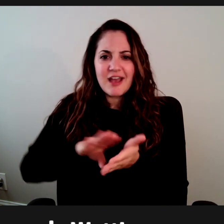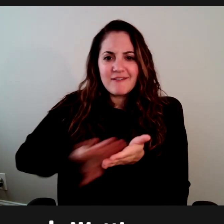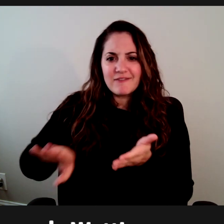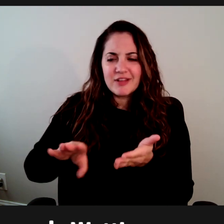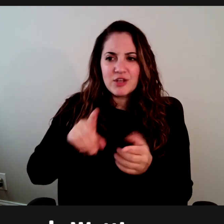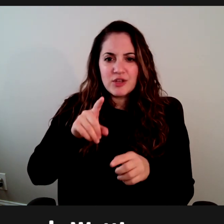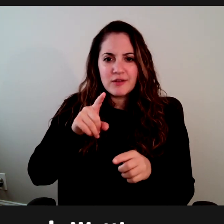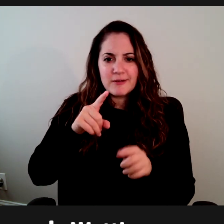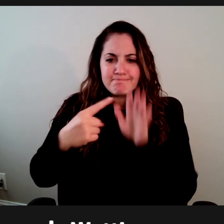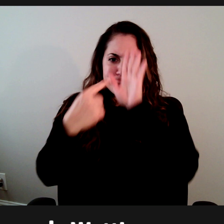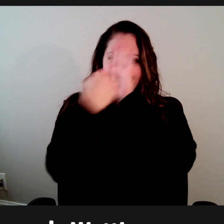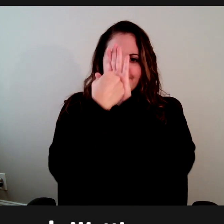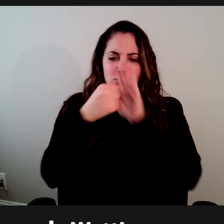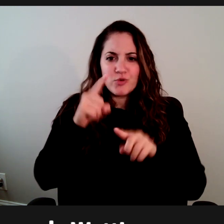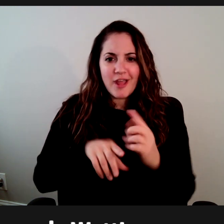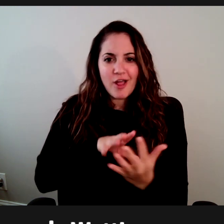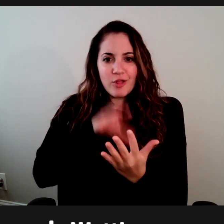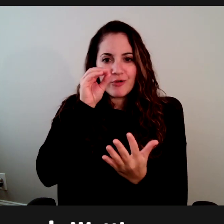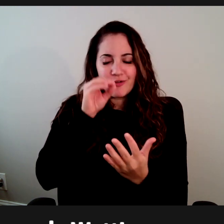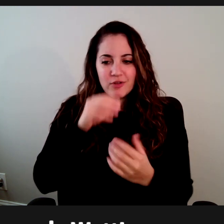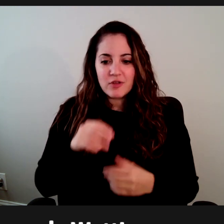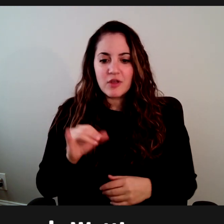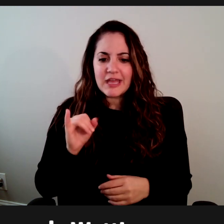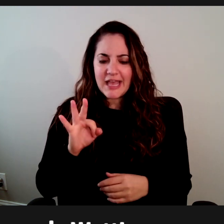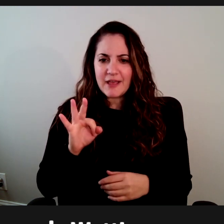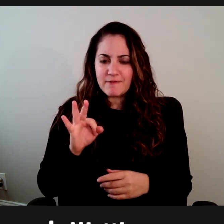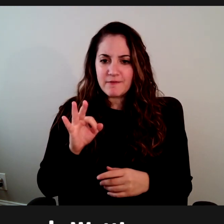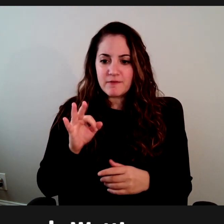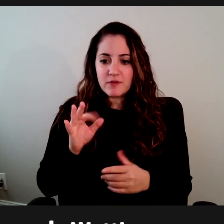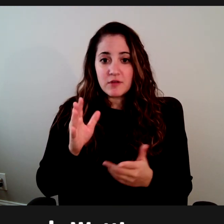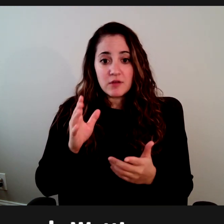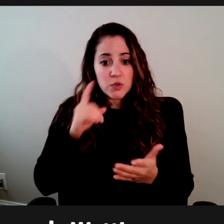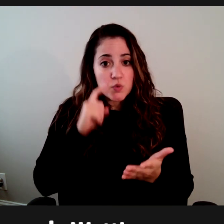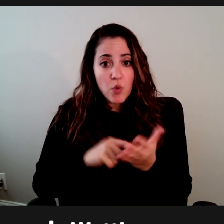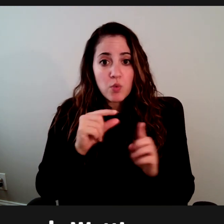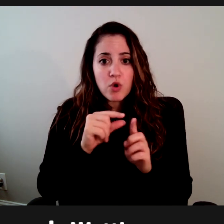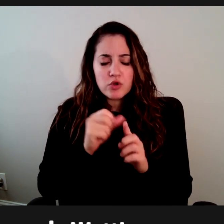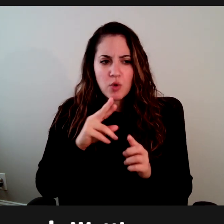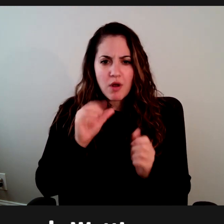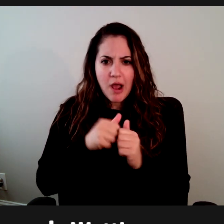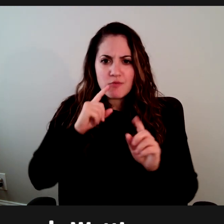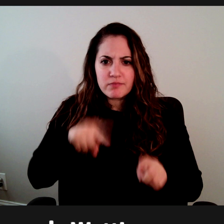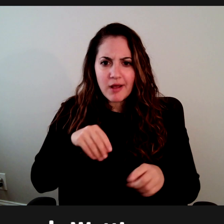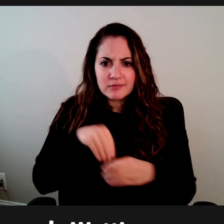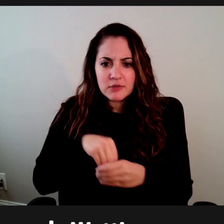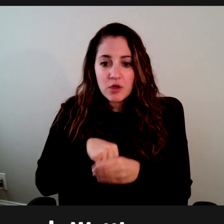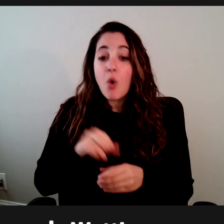Absolutely. Yeah, I love that. And so putting things out in words and noticing it internally, and writing, even writing is a kind